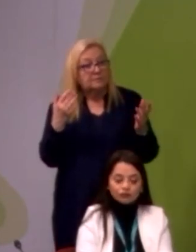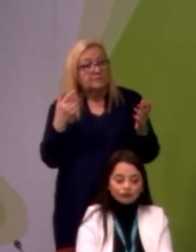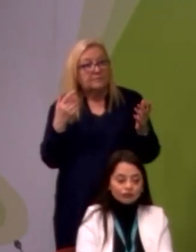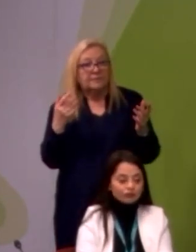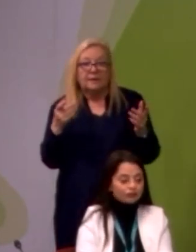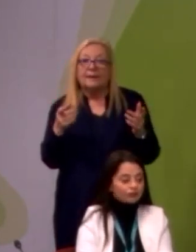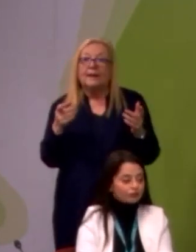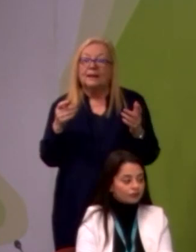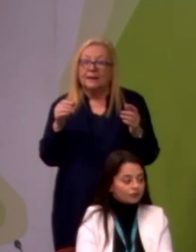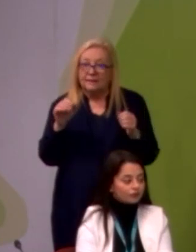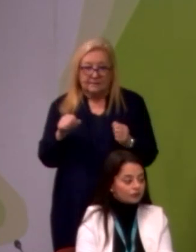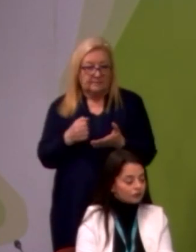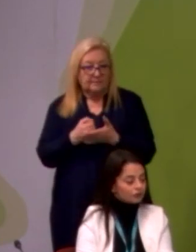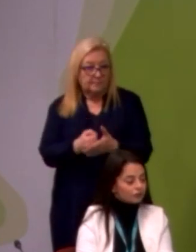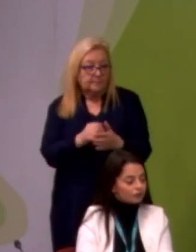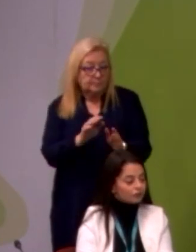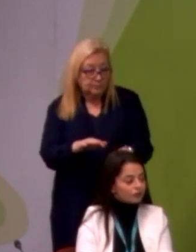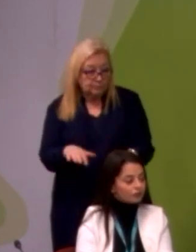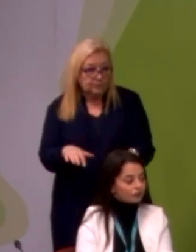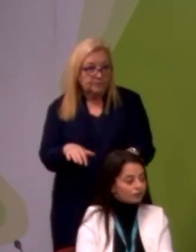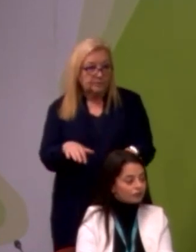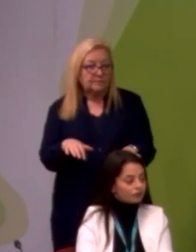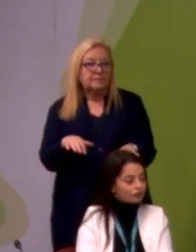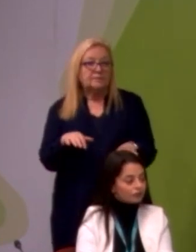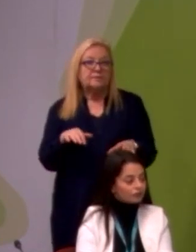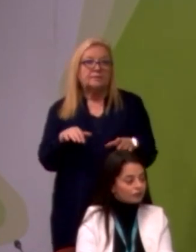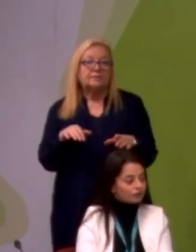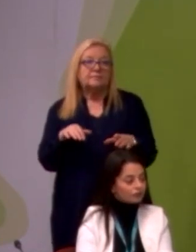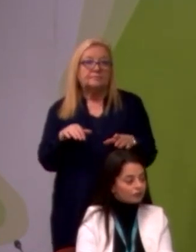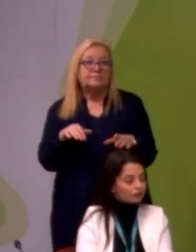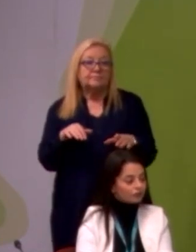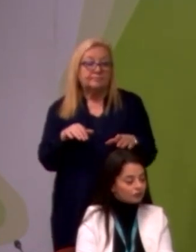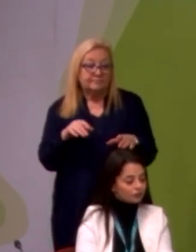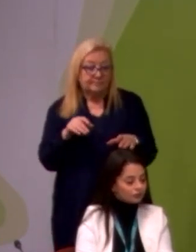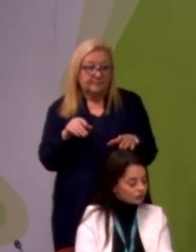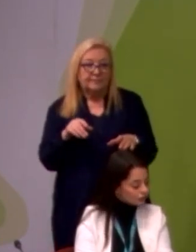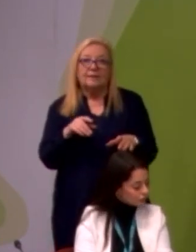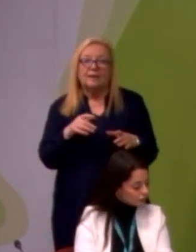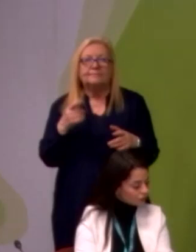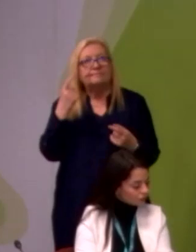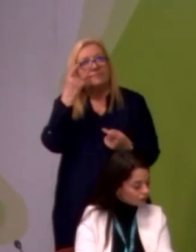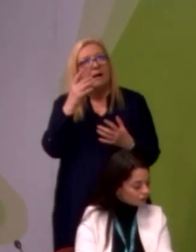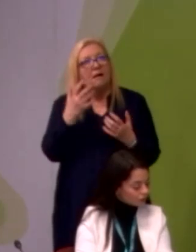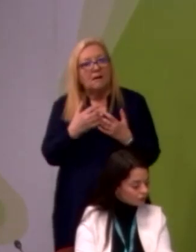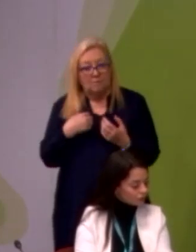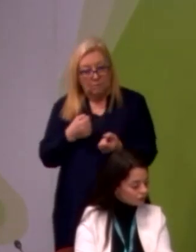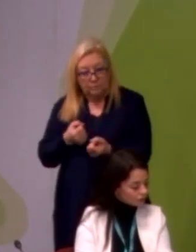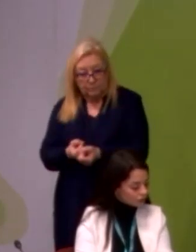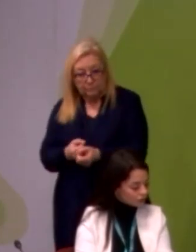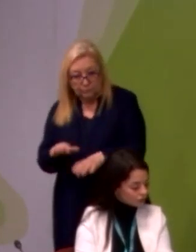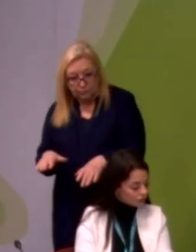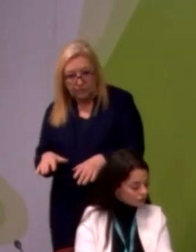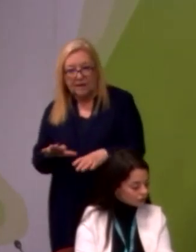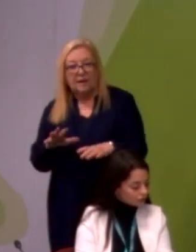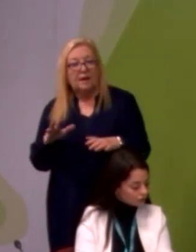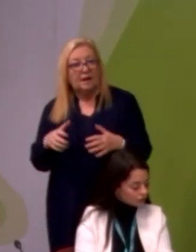can help with children, and it can be a virtuous circle in the way they can support children and also their parents in